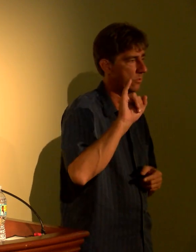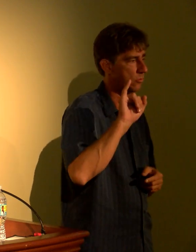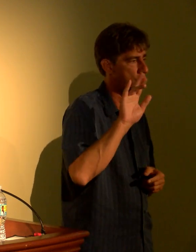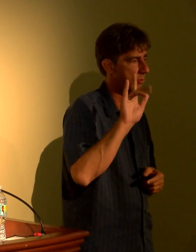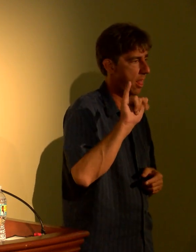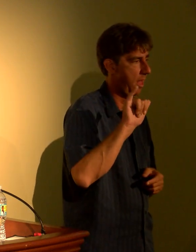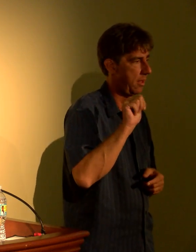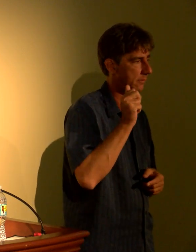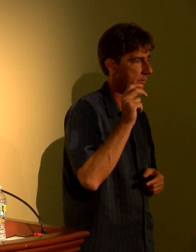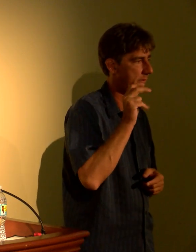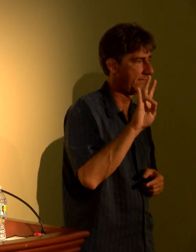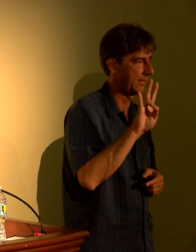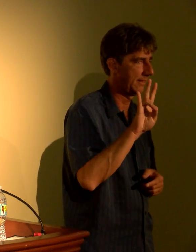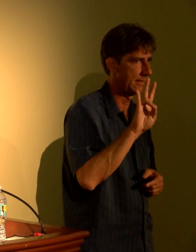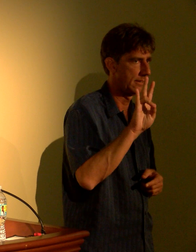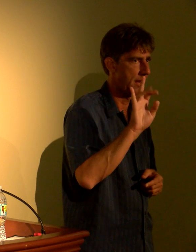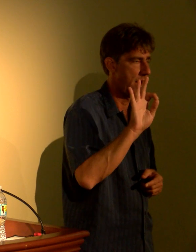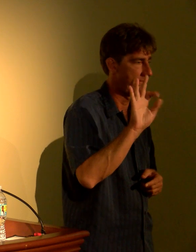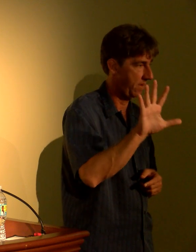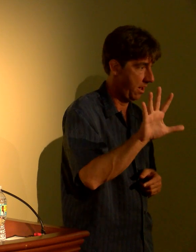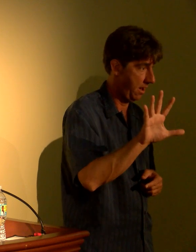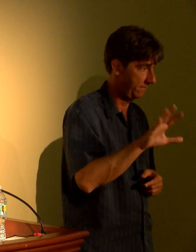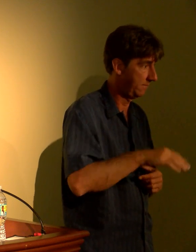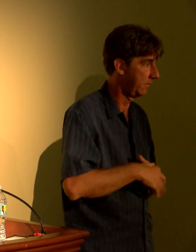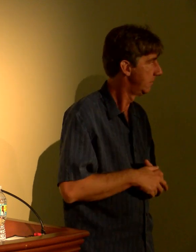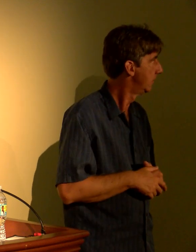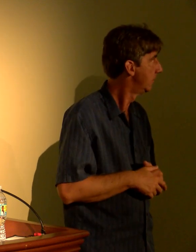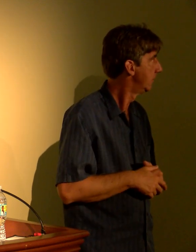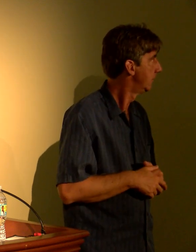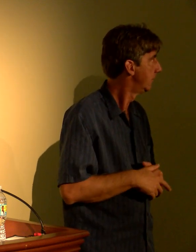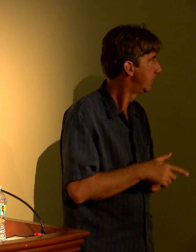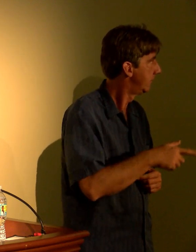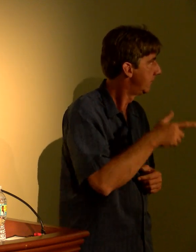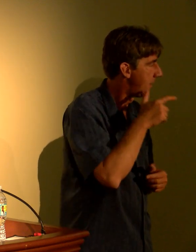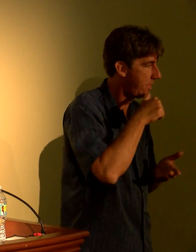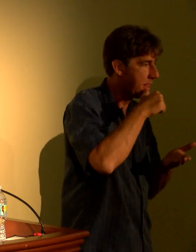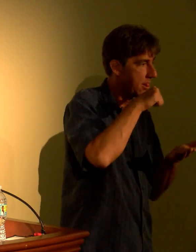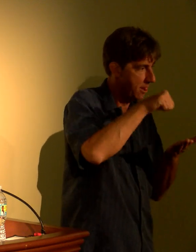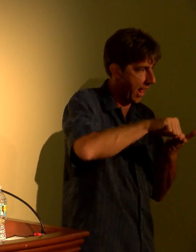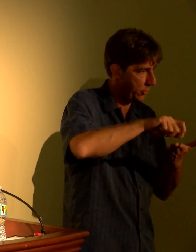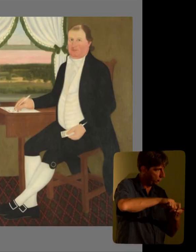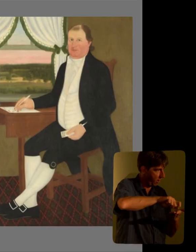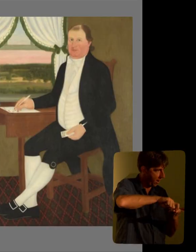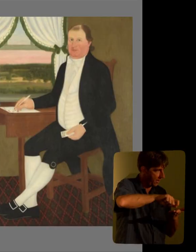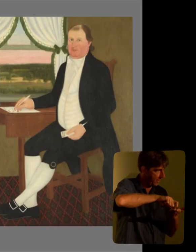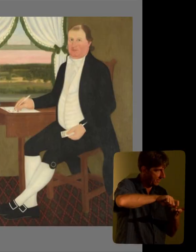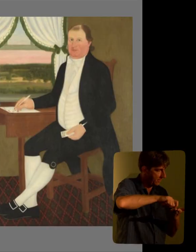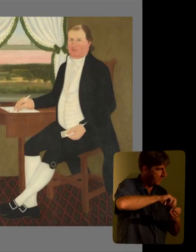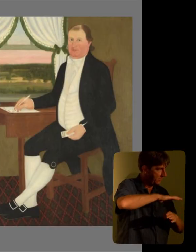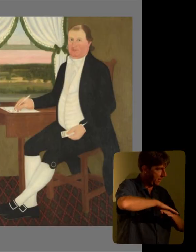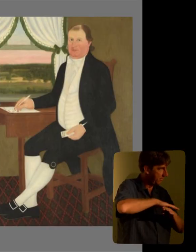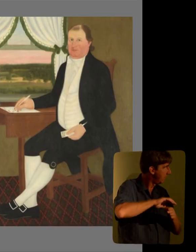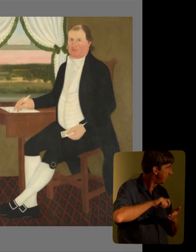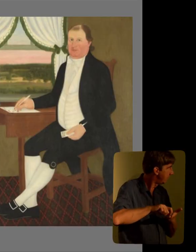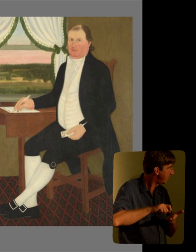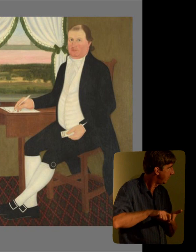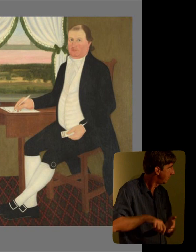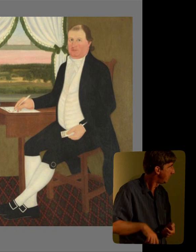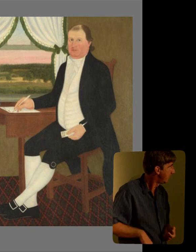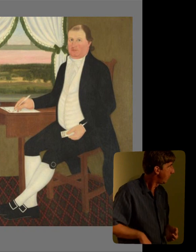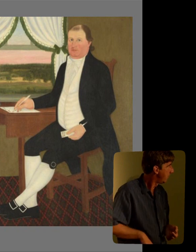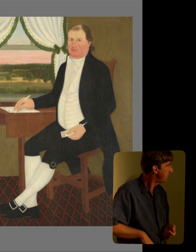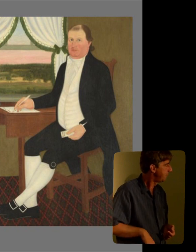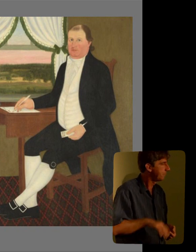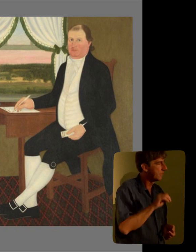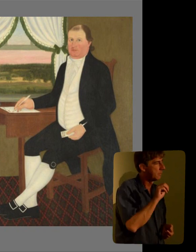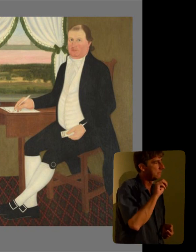of 1795, as identified by the letter that the man is writing on the table on the right. This is of Mr.